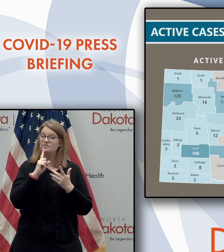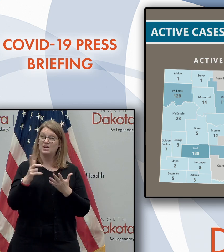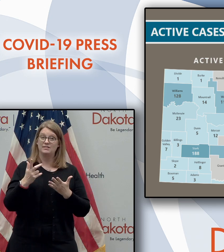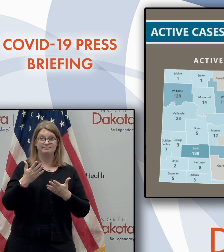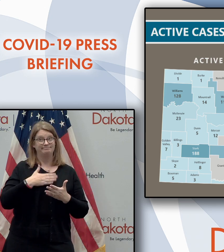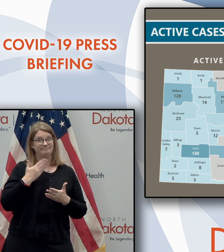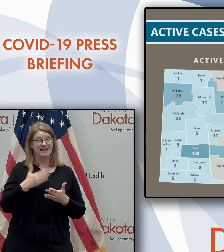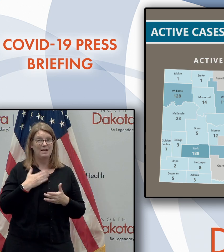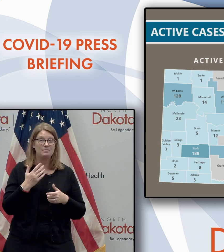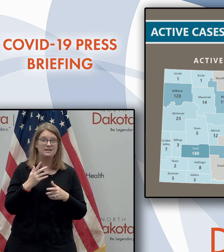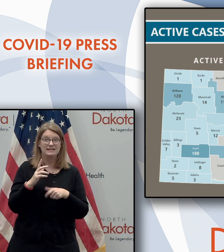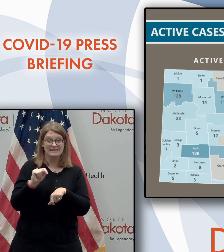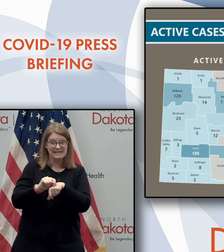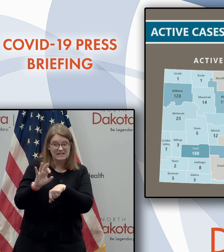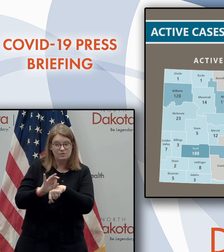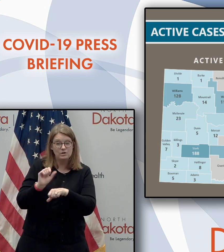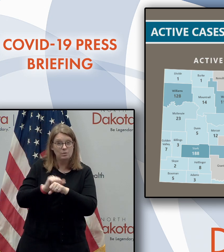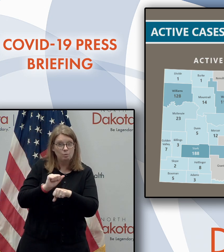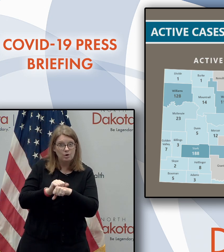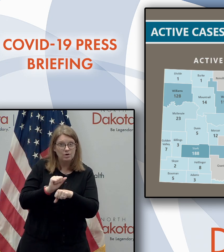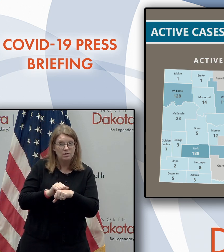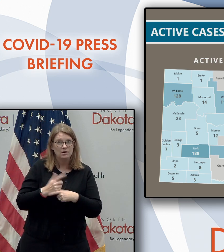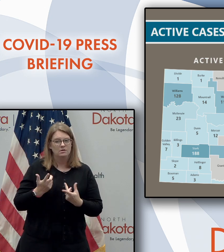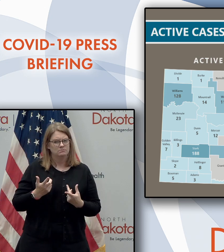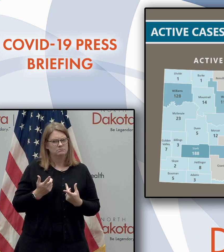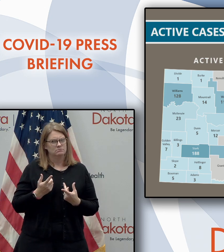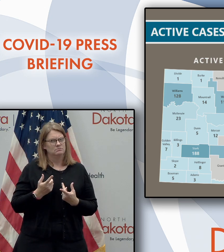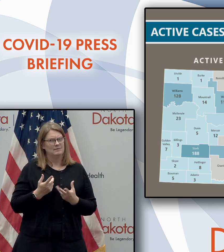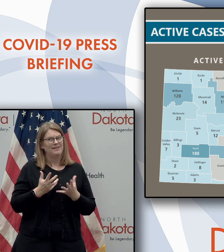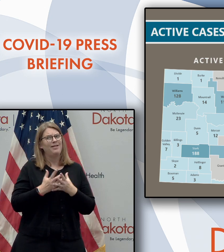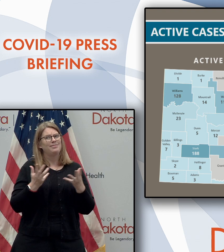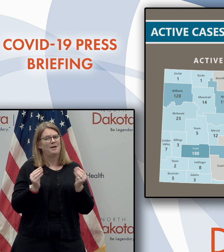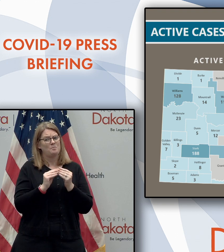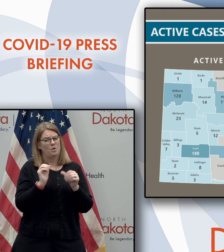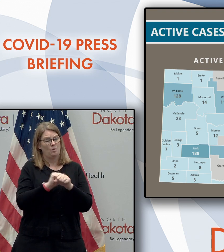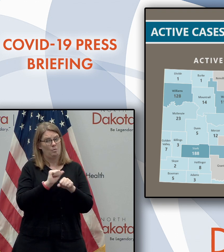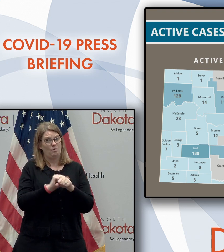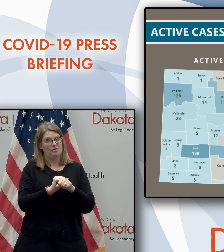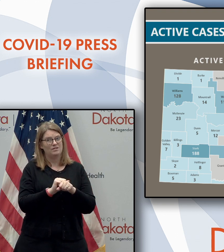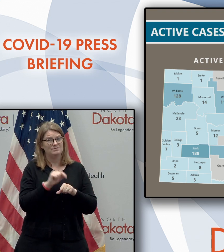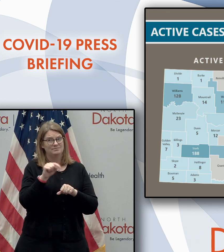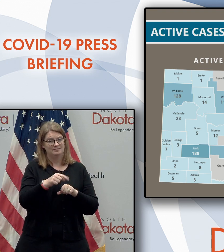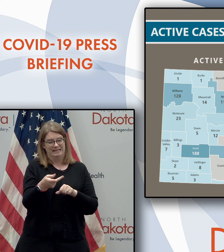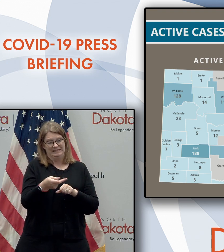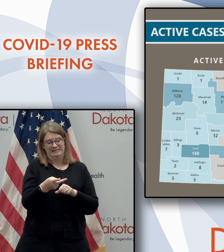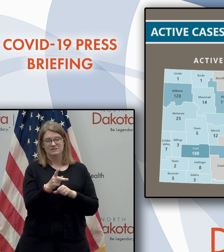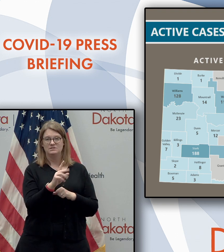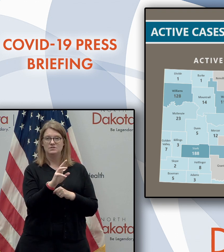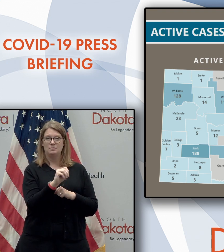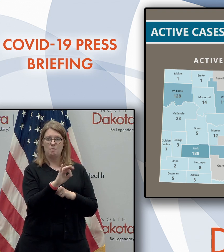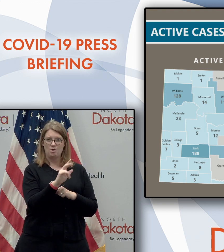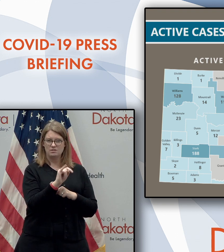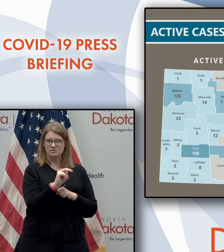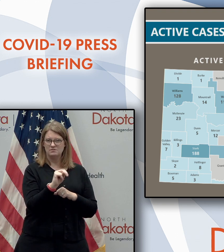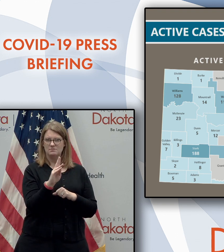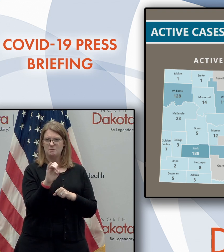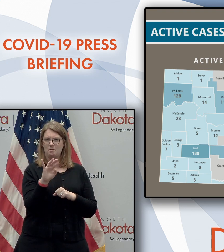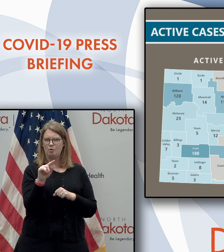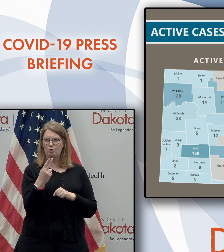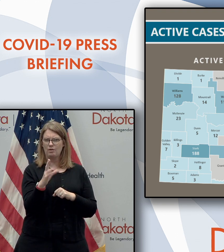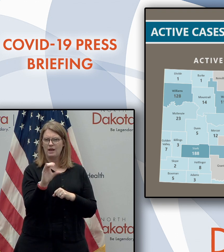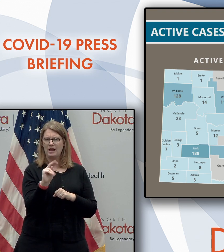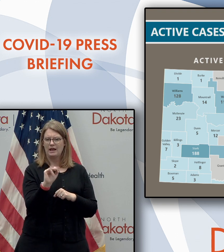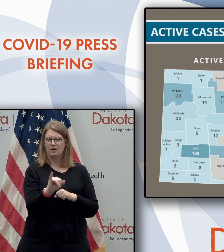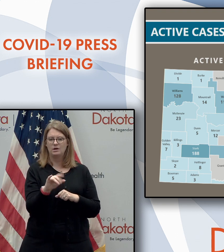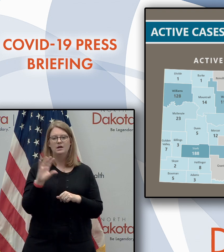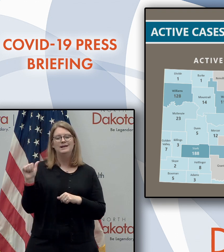that's working in Burleigh Morton, but we have more work that we need to do here in these 2 counties. And other